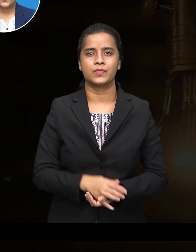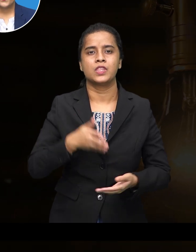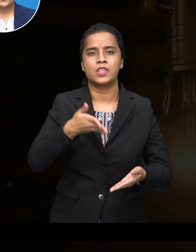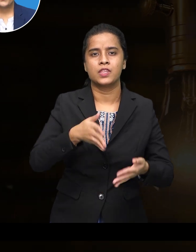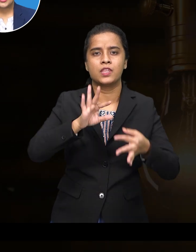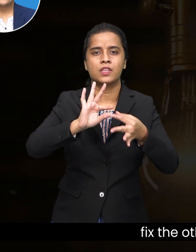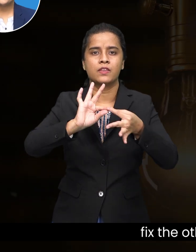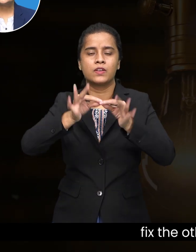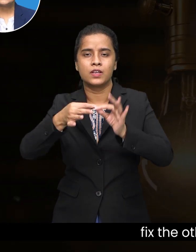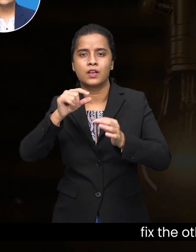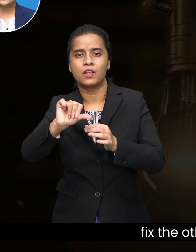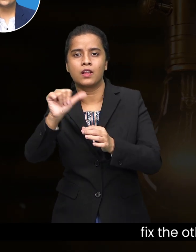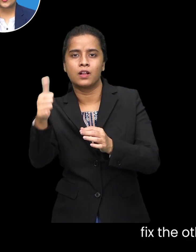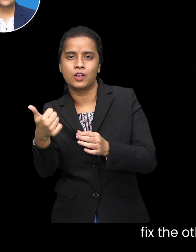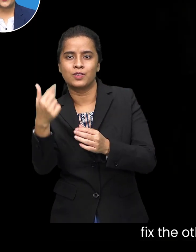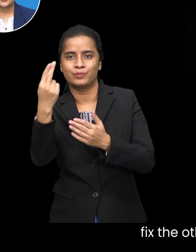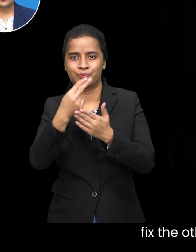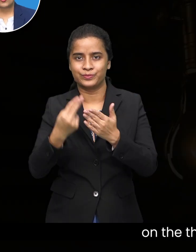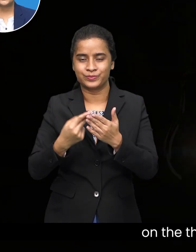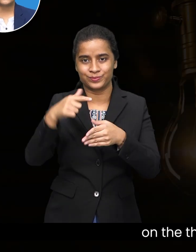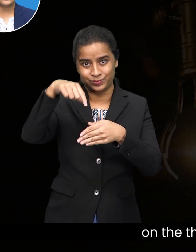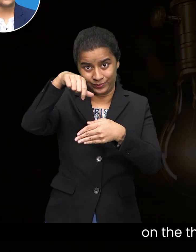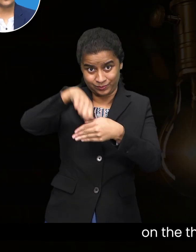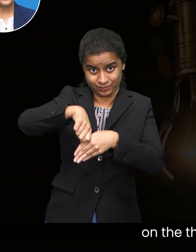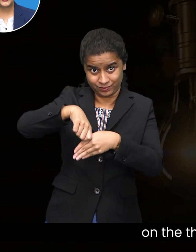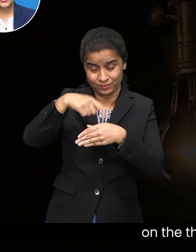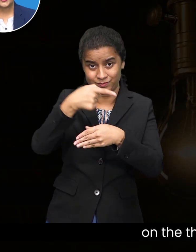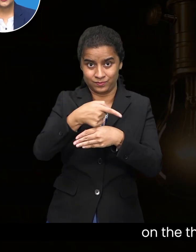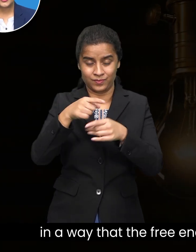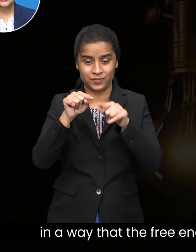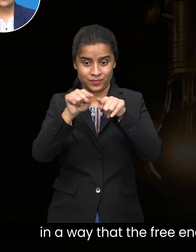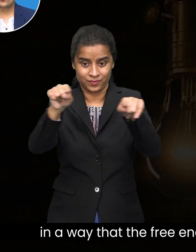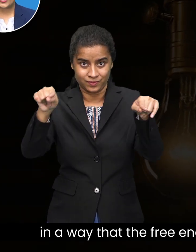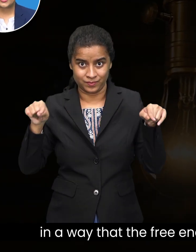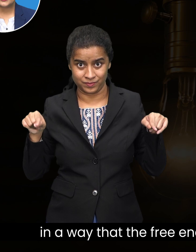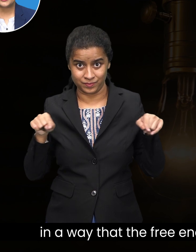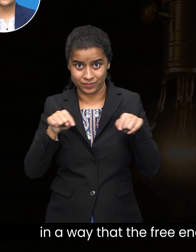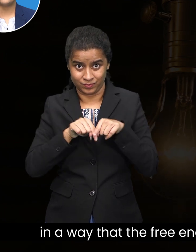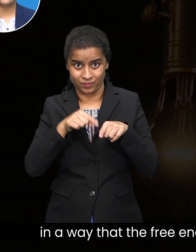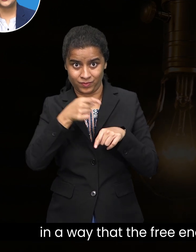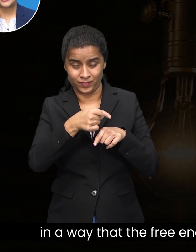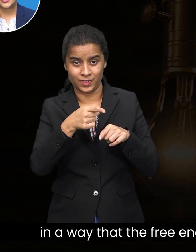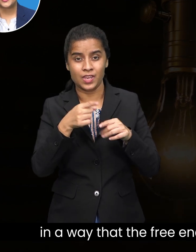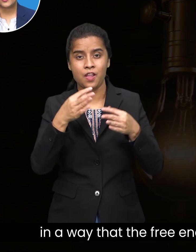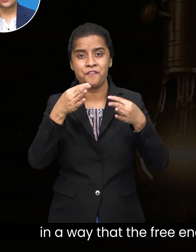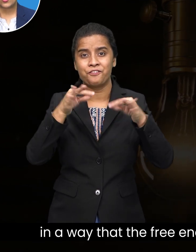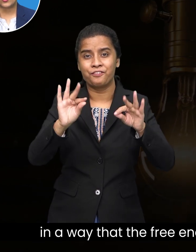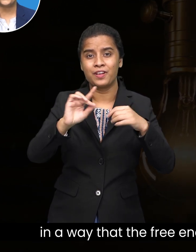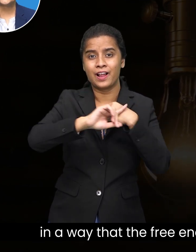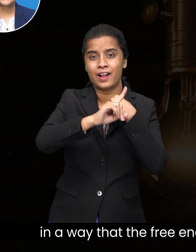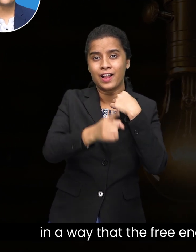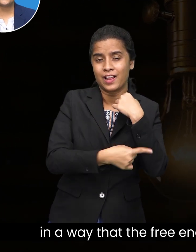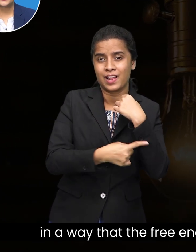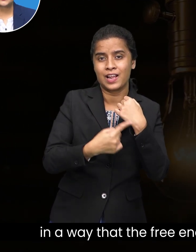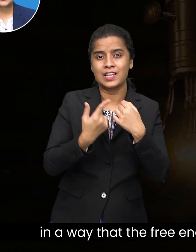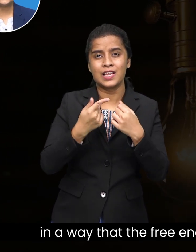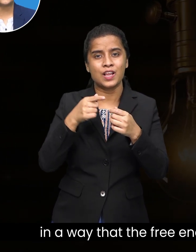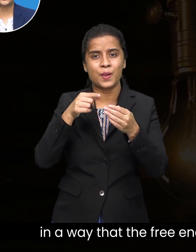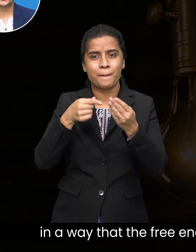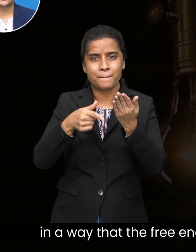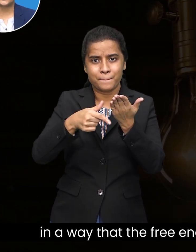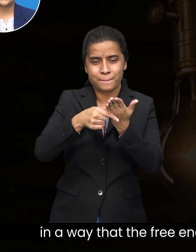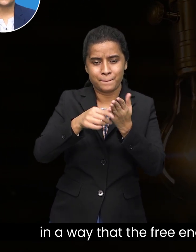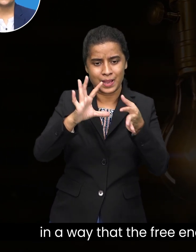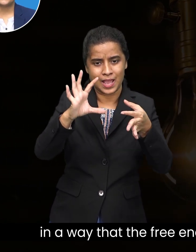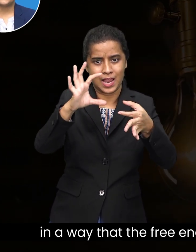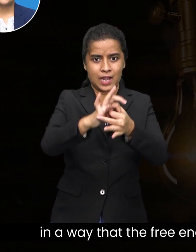Now, fix the other drawing pin on the thermocol sheet in a way that the free end of the safety pin can